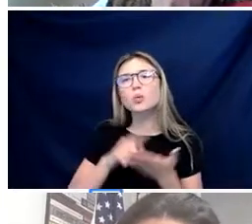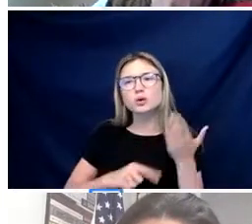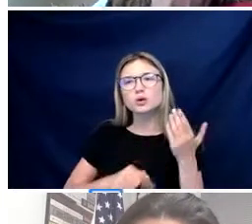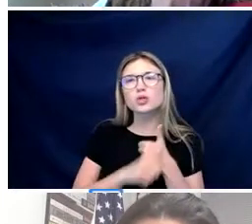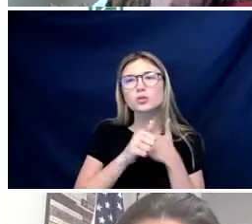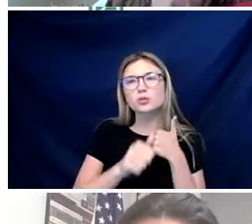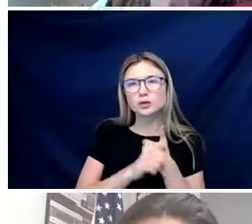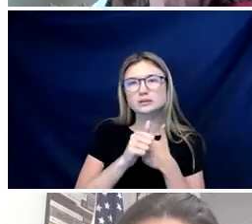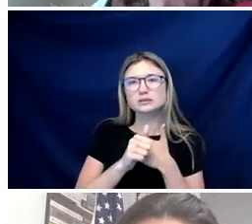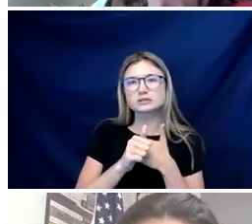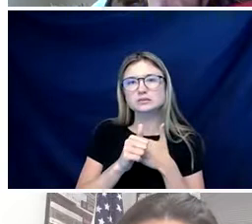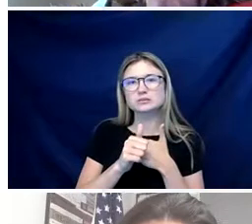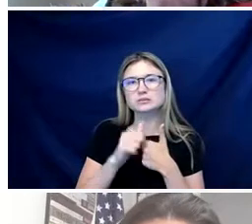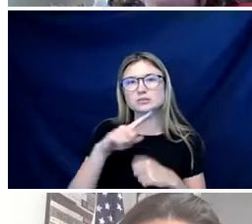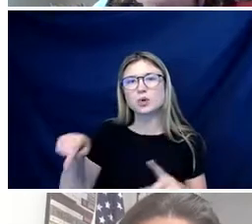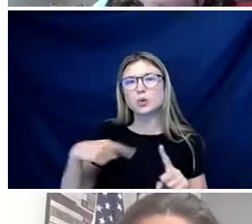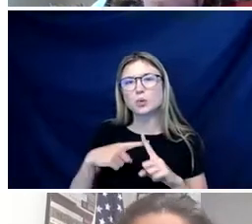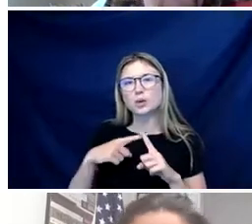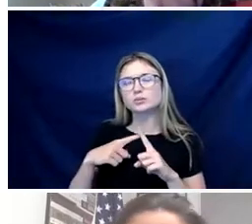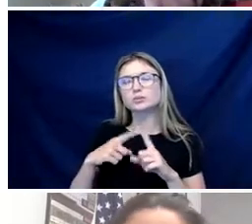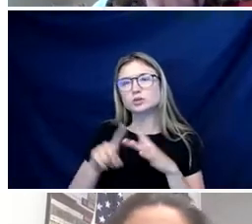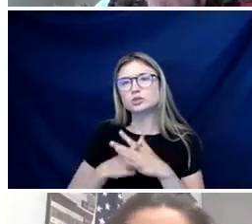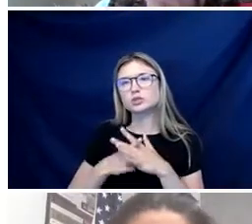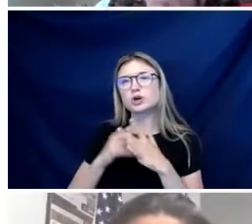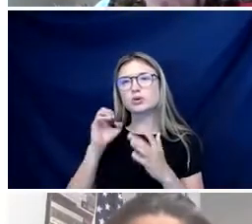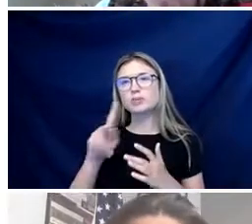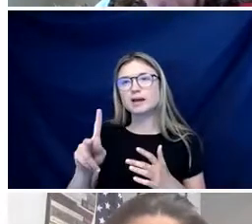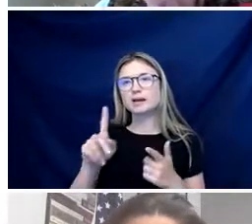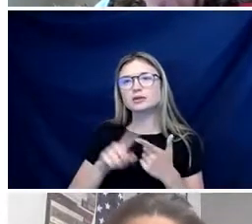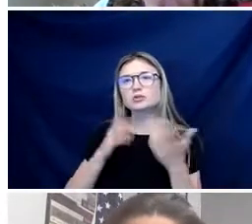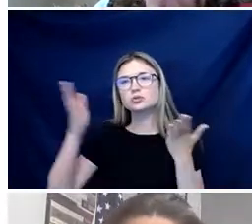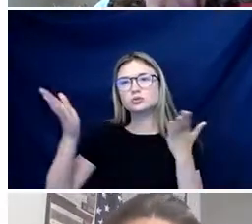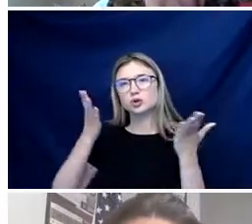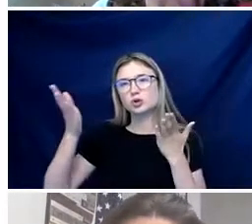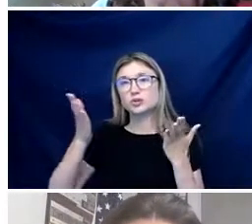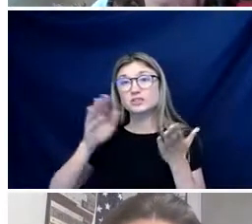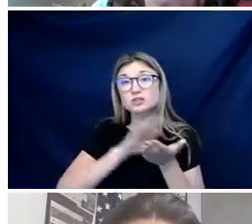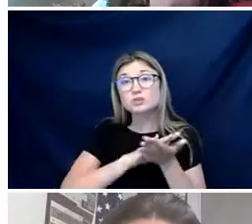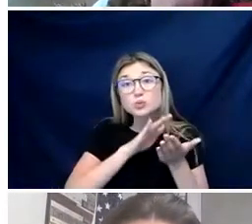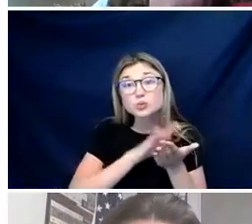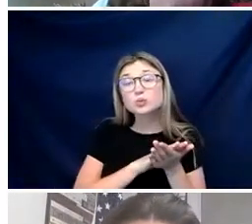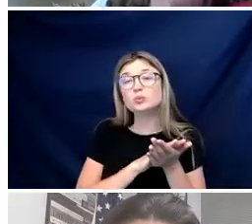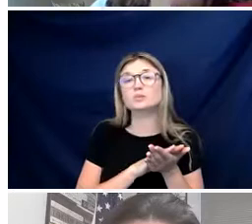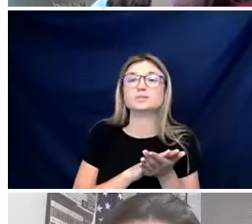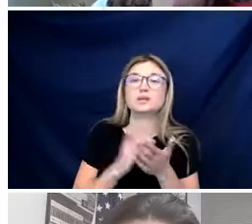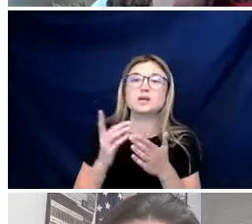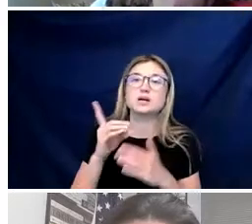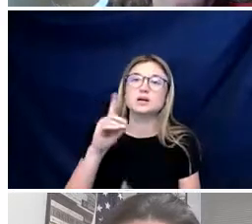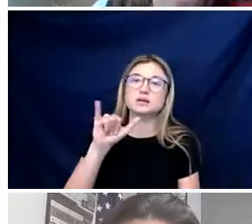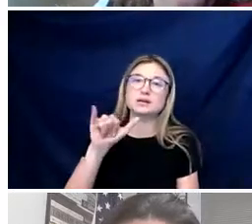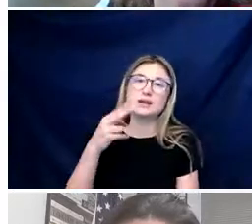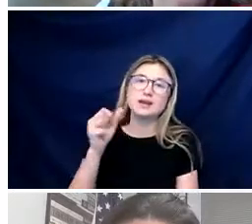the risks when we start returning to services, be it school, day hab,